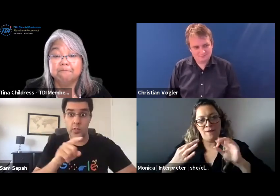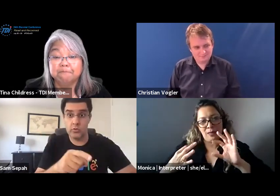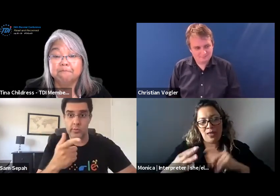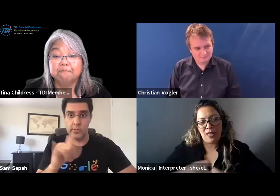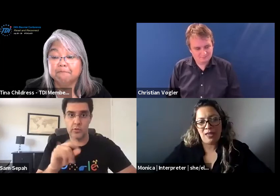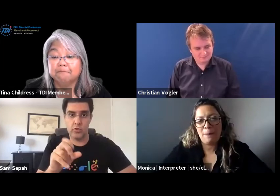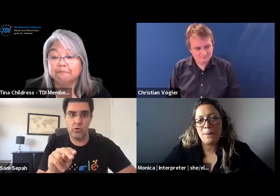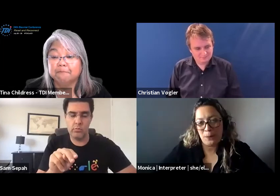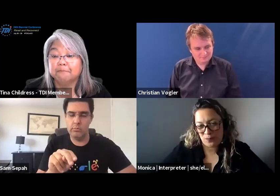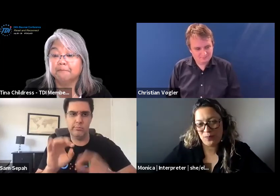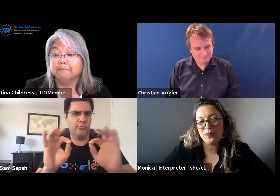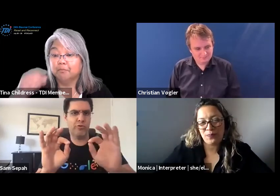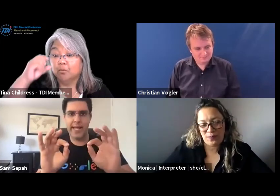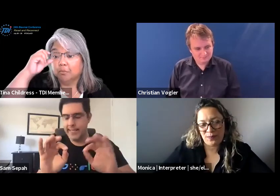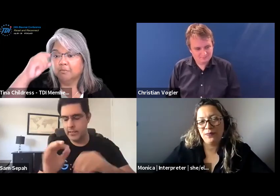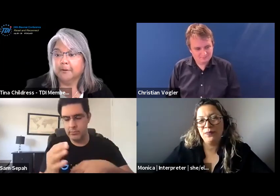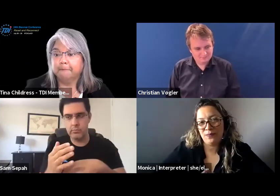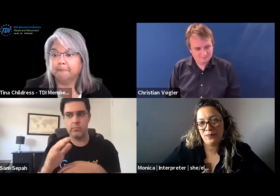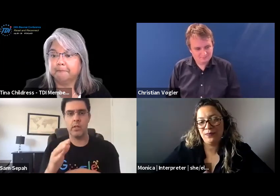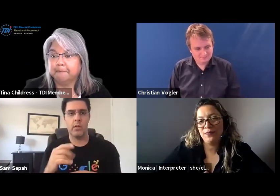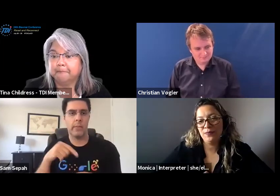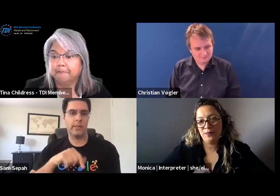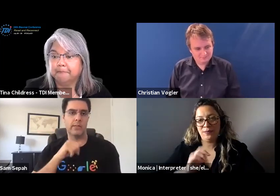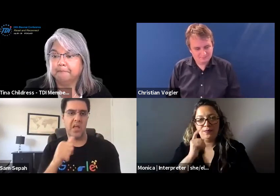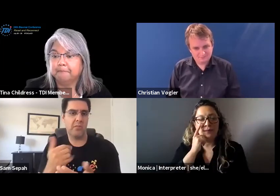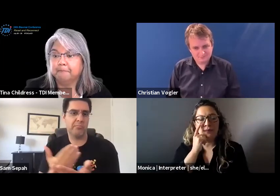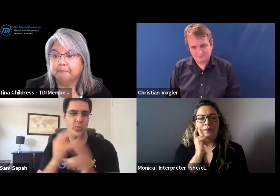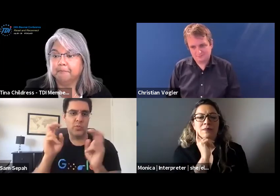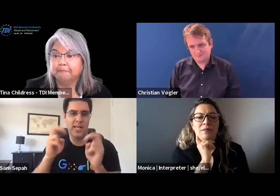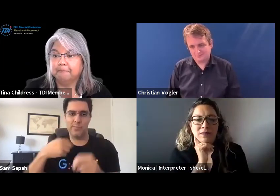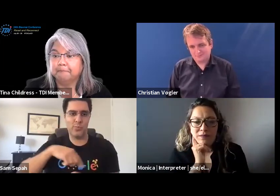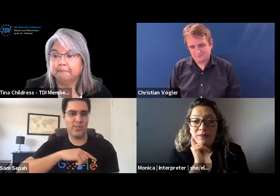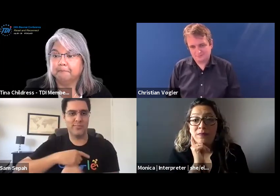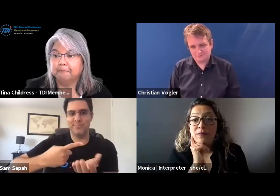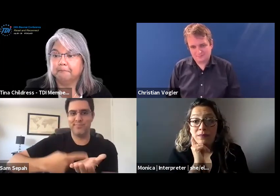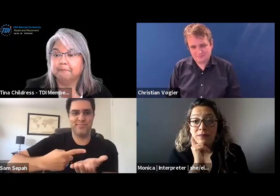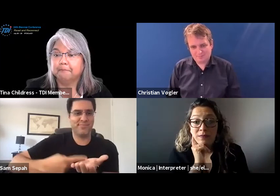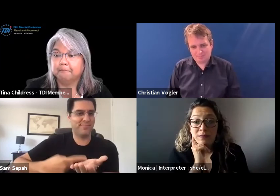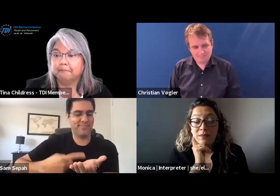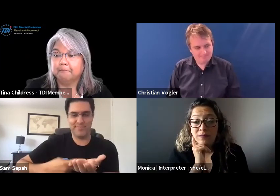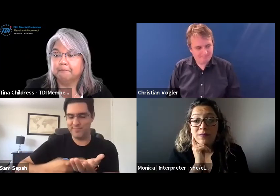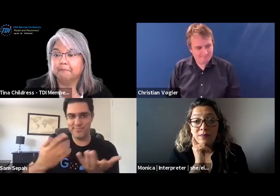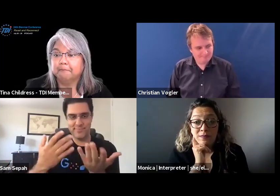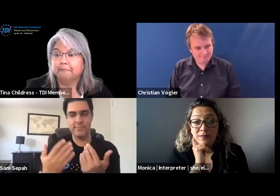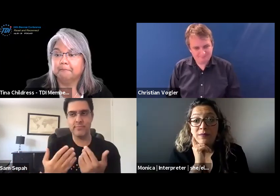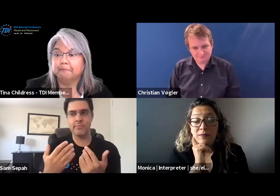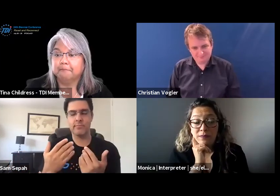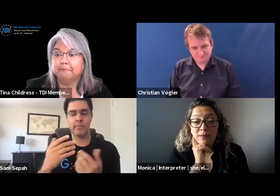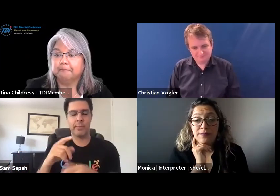Sam here. I'd like to answer that. For Gideon, that's a great question, and it's not a new topic we've